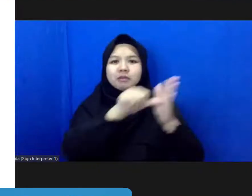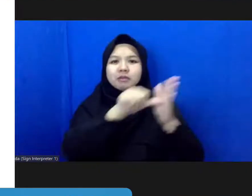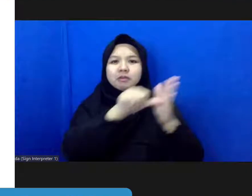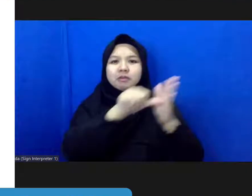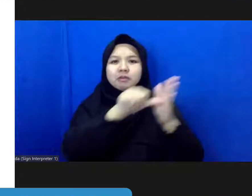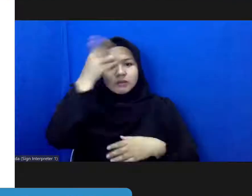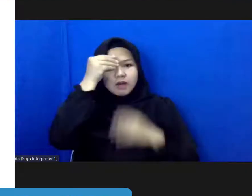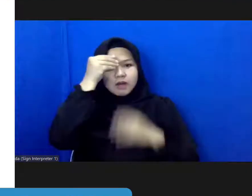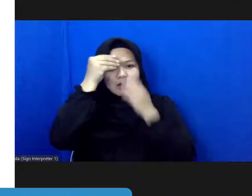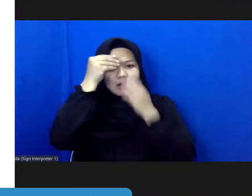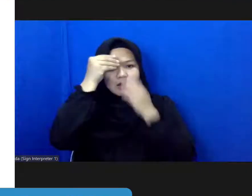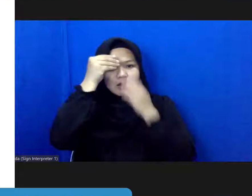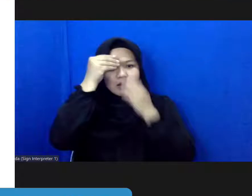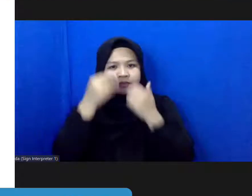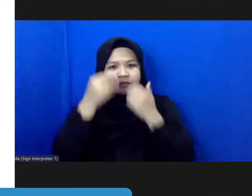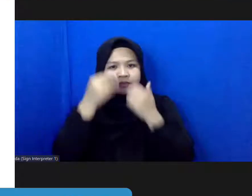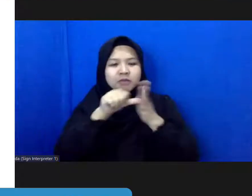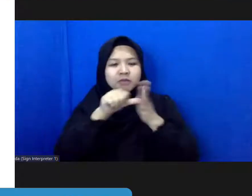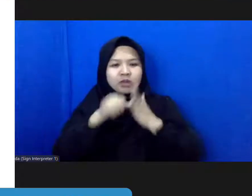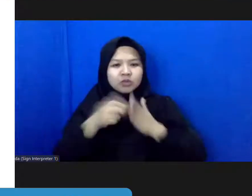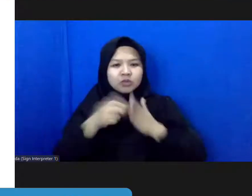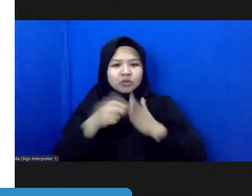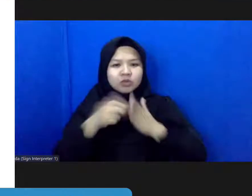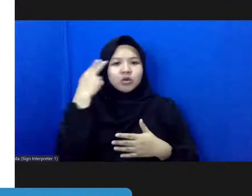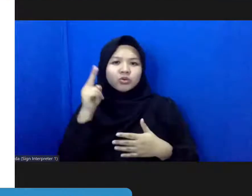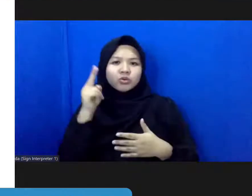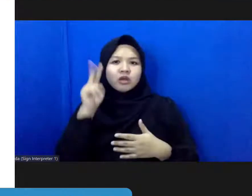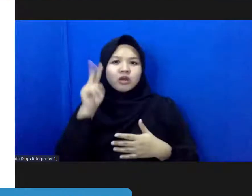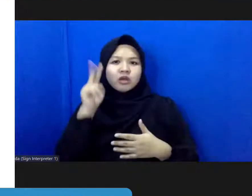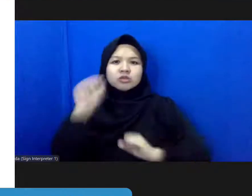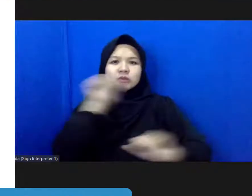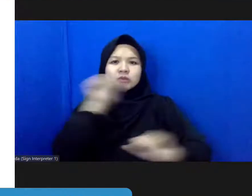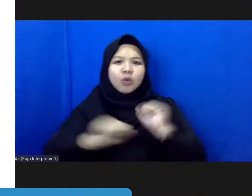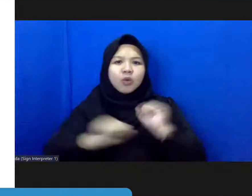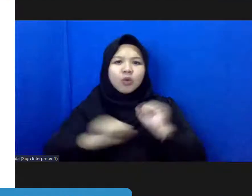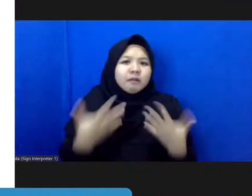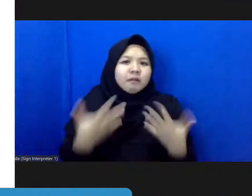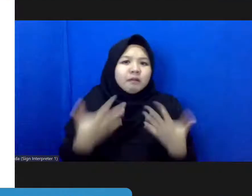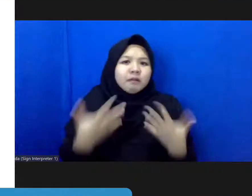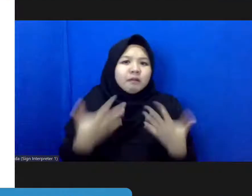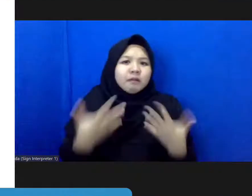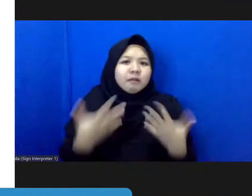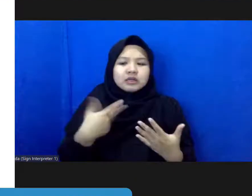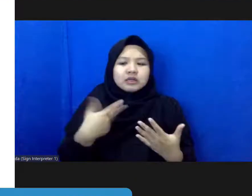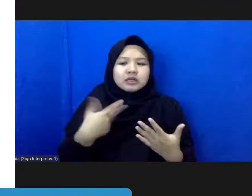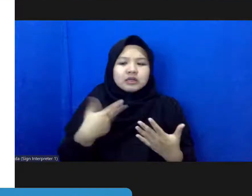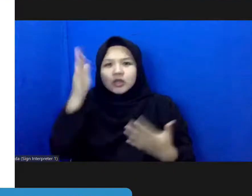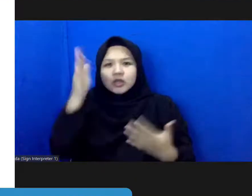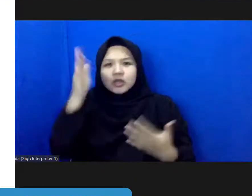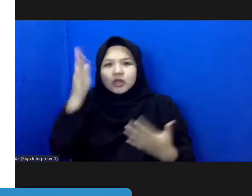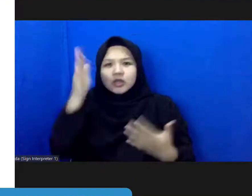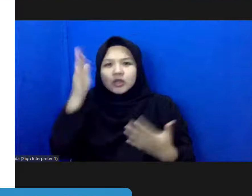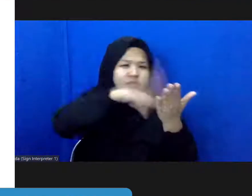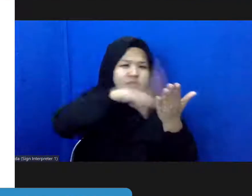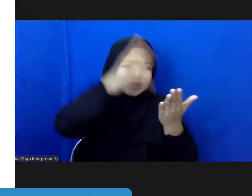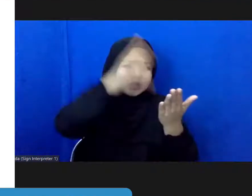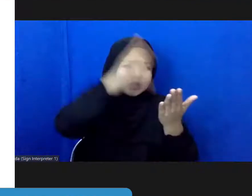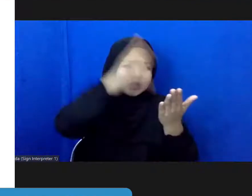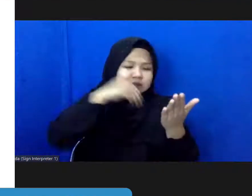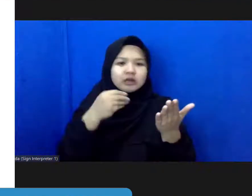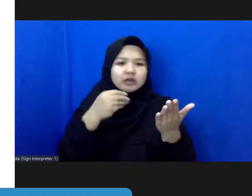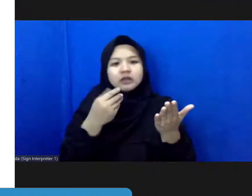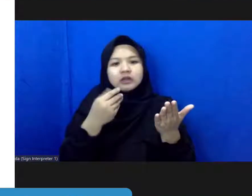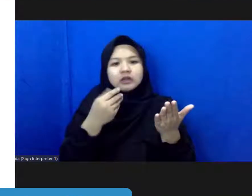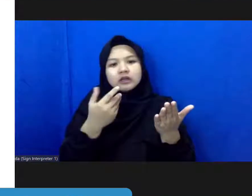It helps us to, okay, what we do now. Yeah, what kind of things that we don't know that we need to learn. What kind of things that